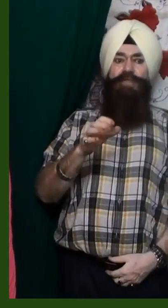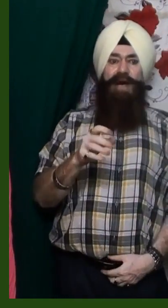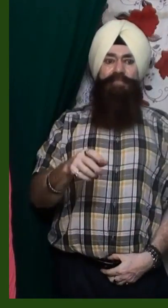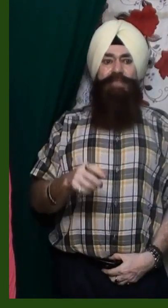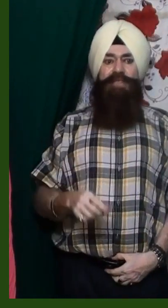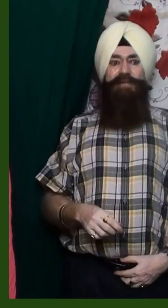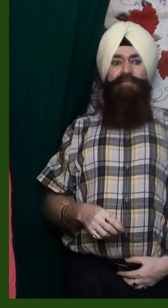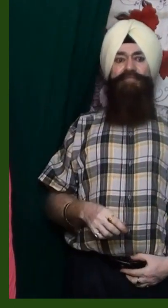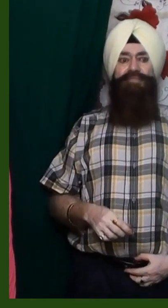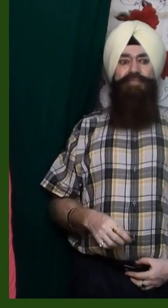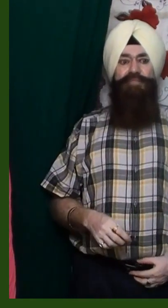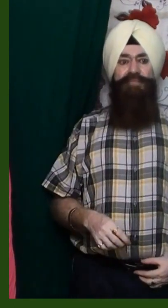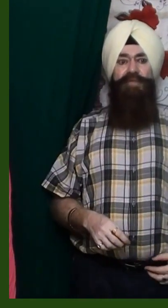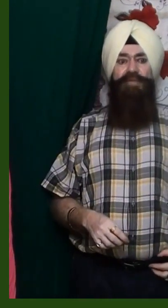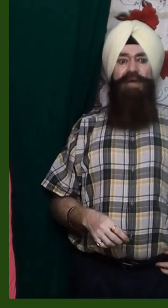Suppose